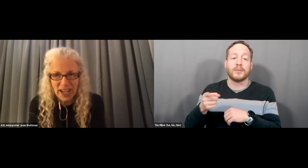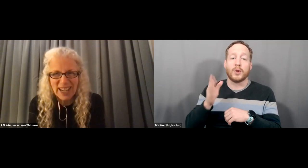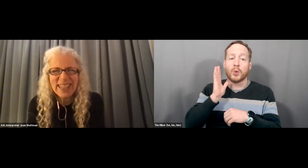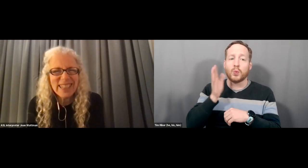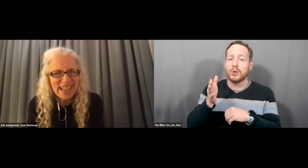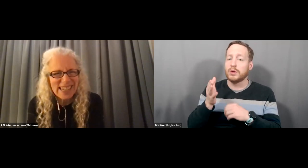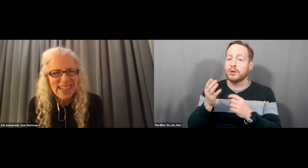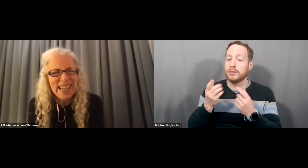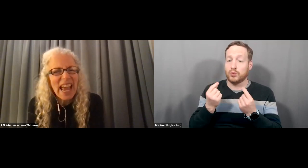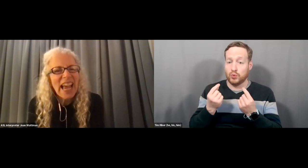Yes.